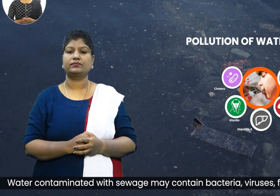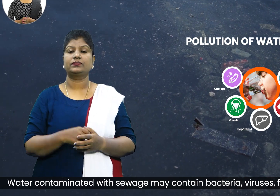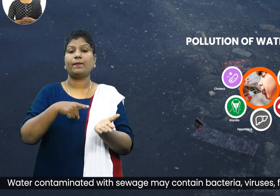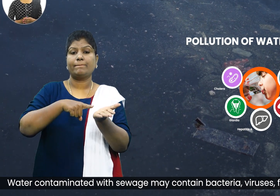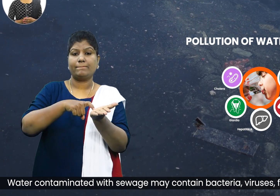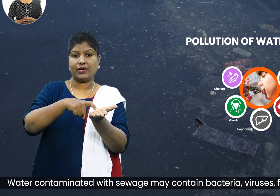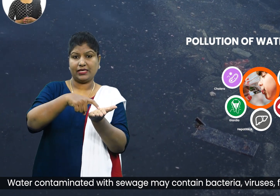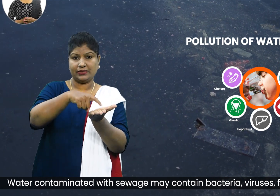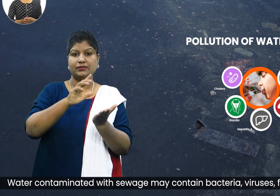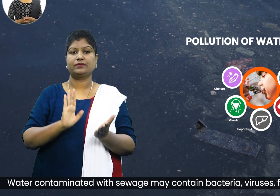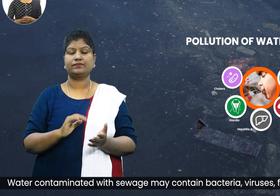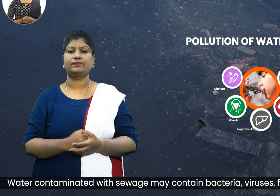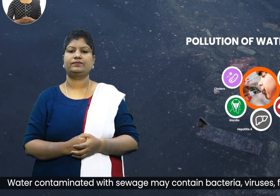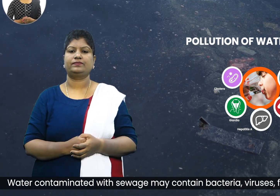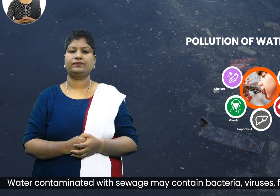bacteria,